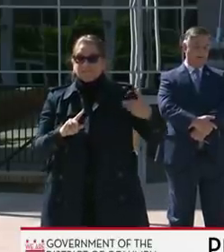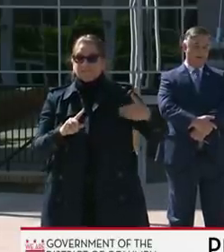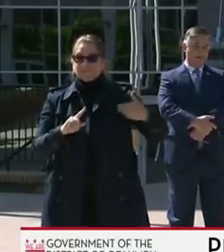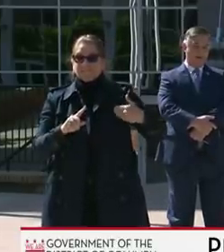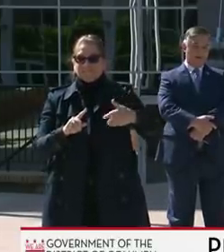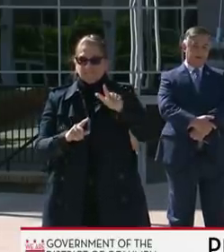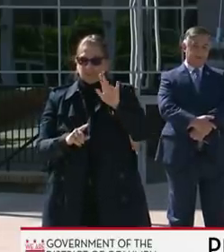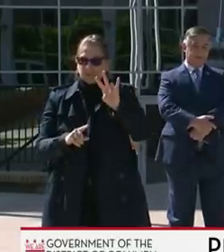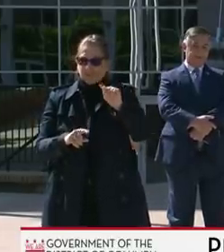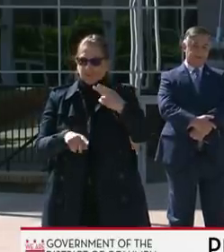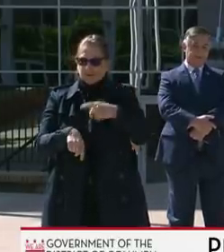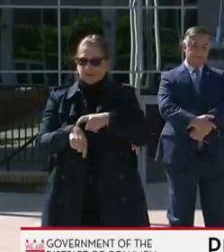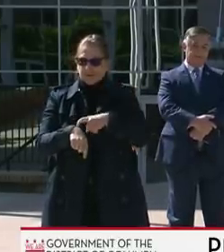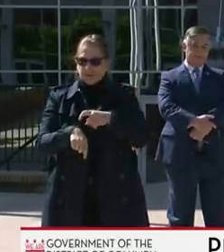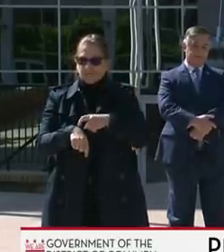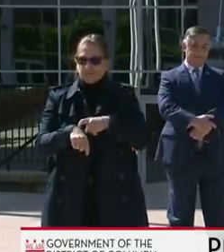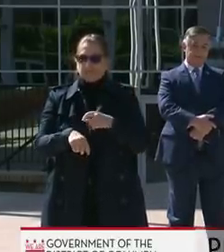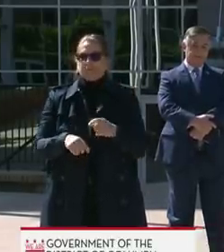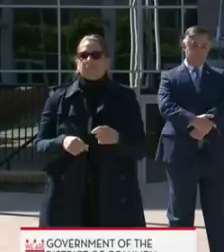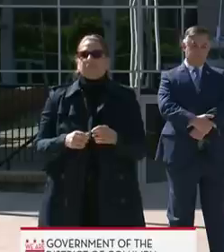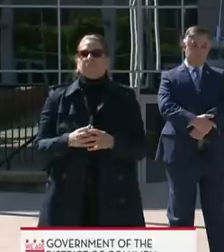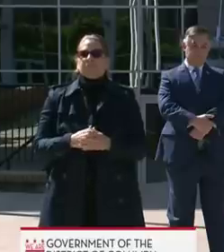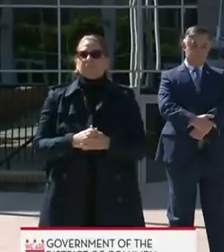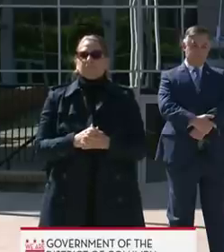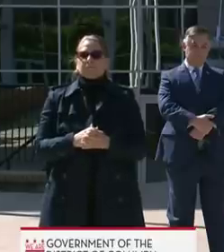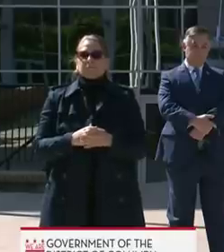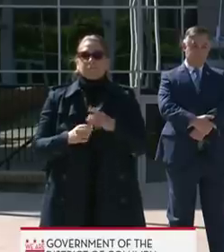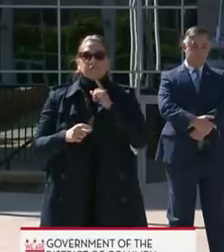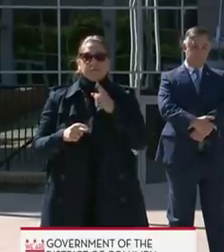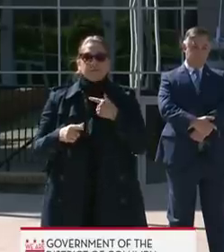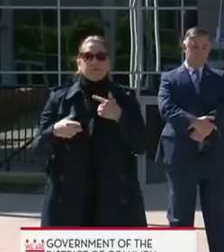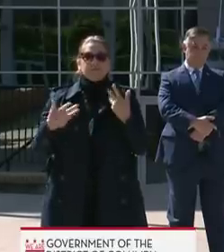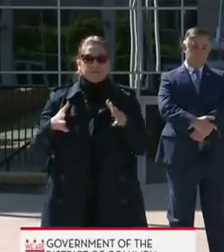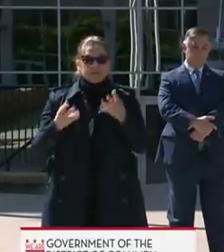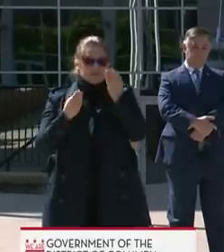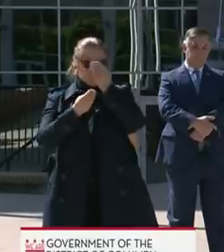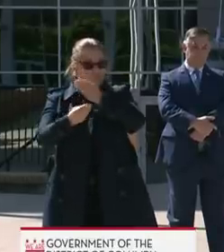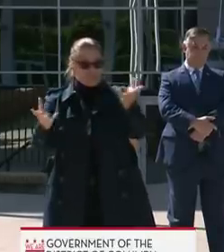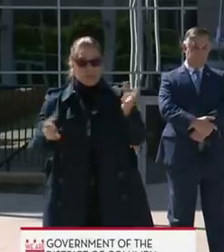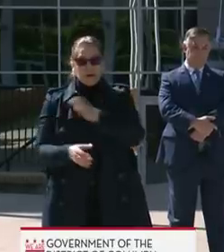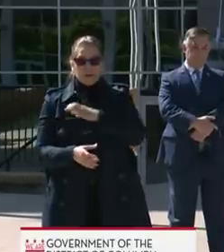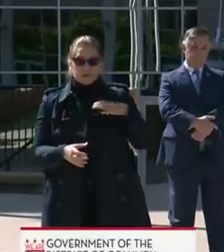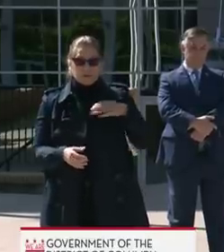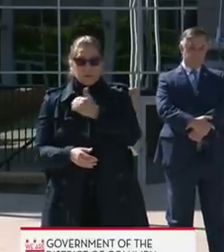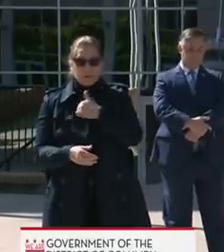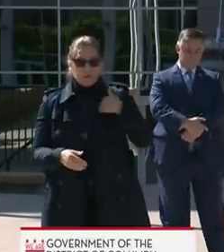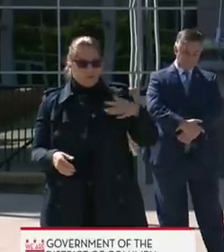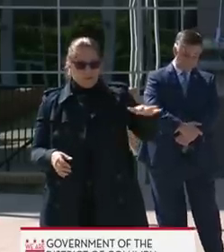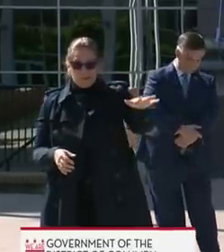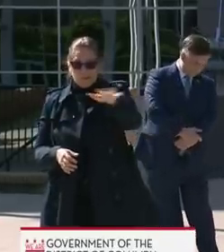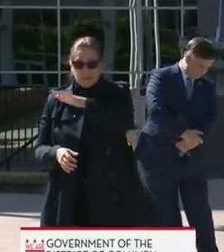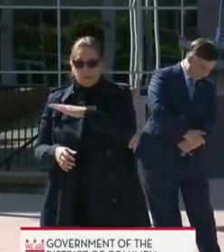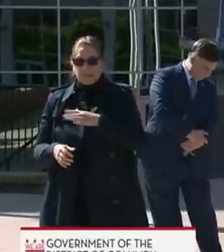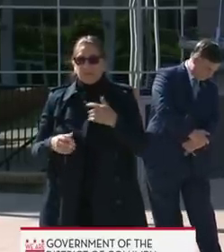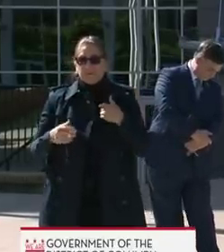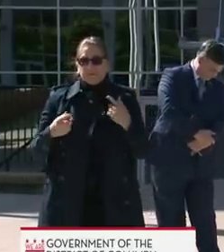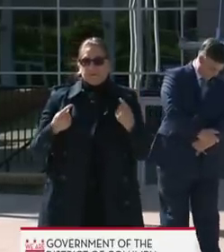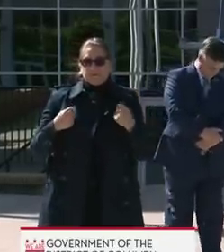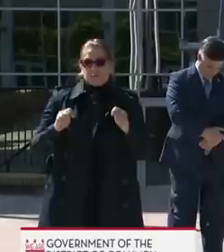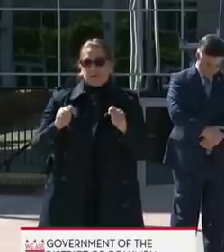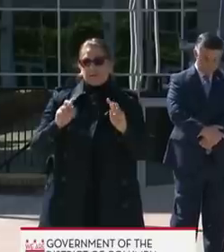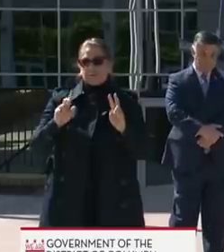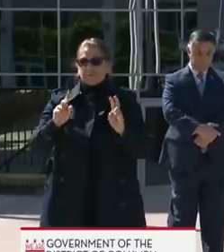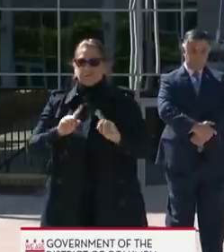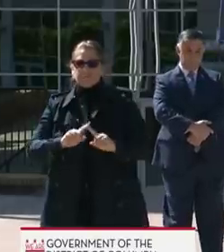limited. I have indicated to council members that while we are trying this new